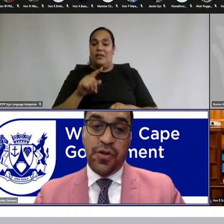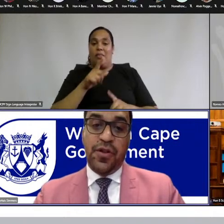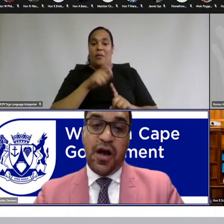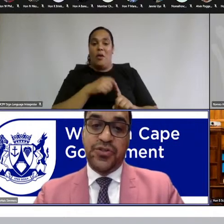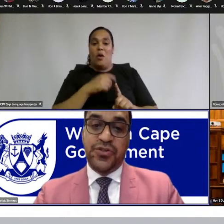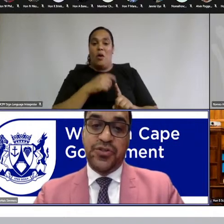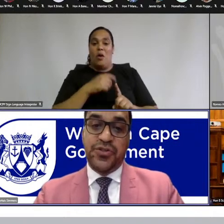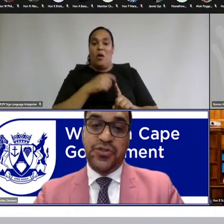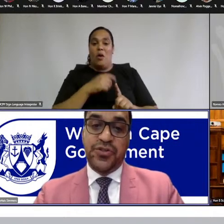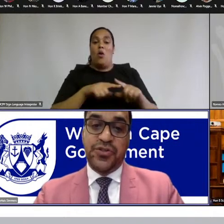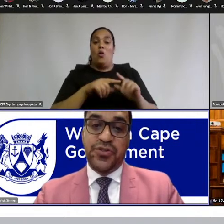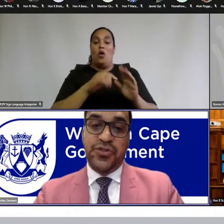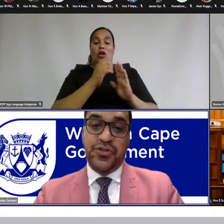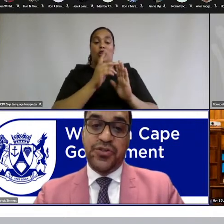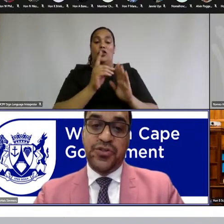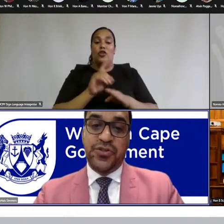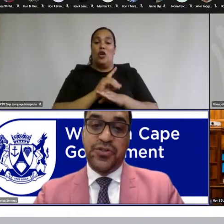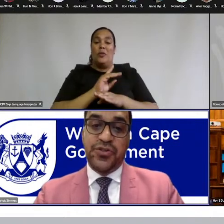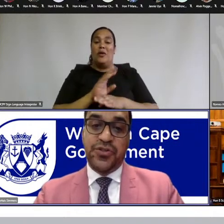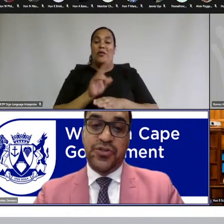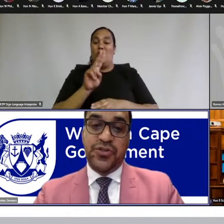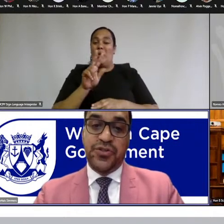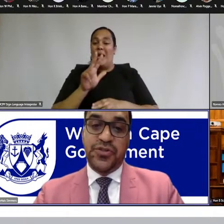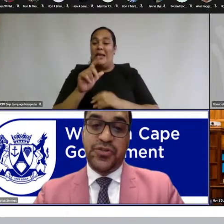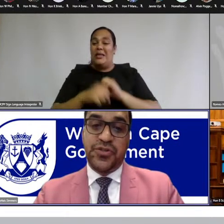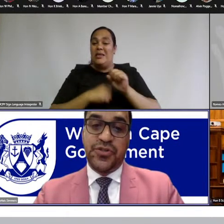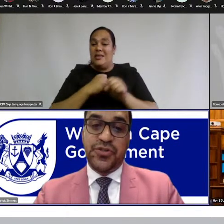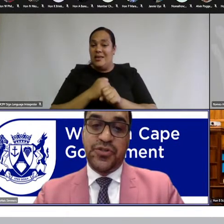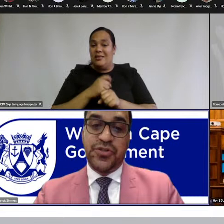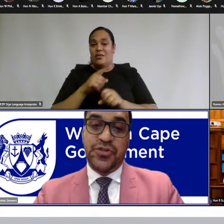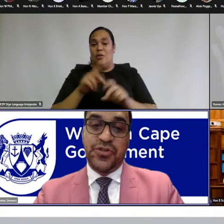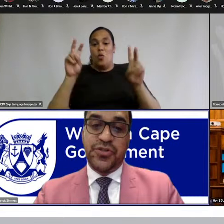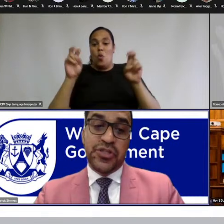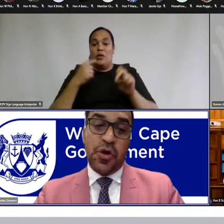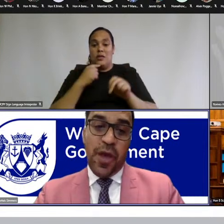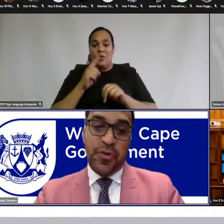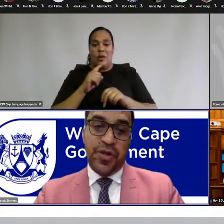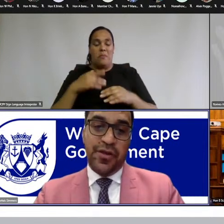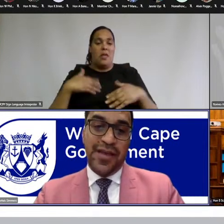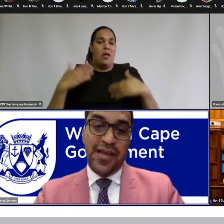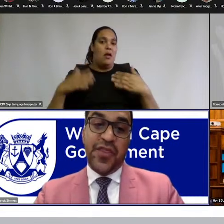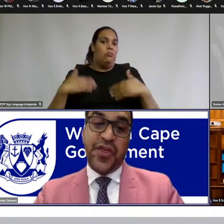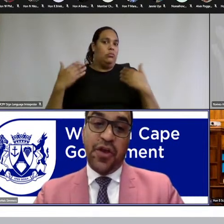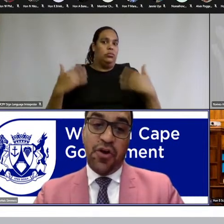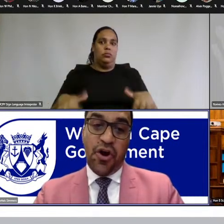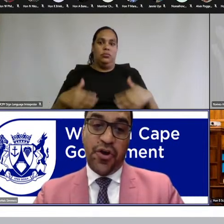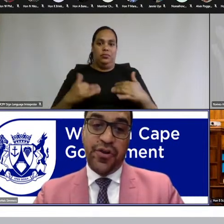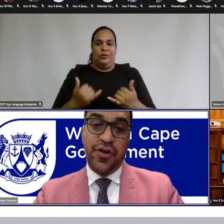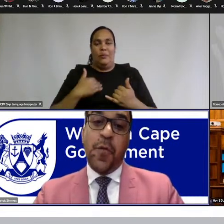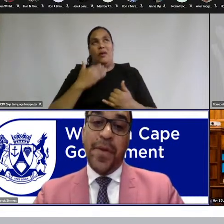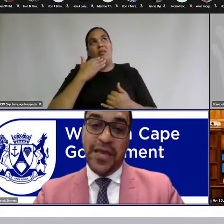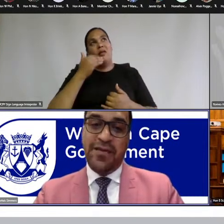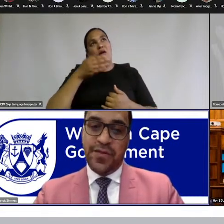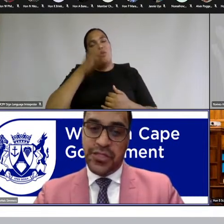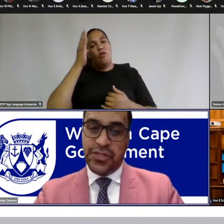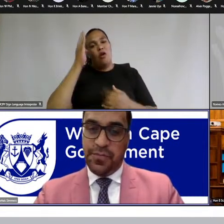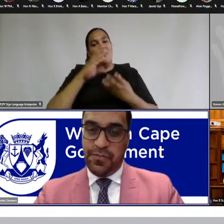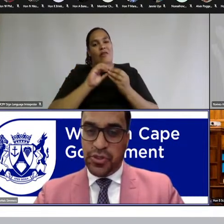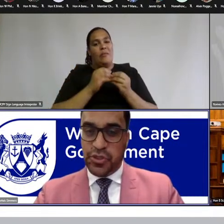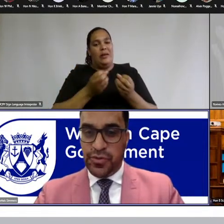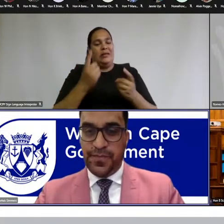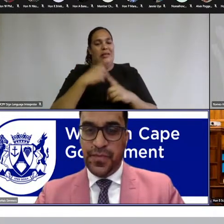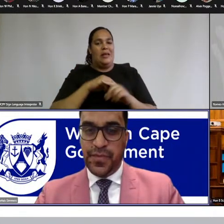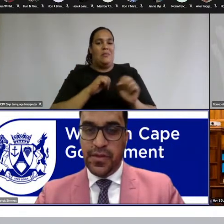the local housing demand database for 28 years, said, and I quote her, "I am so happy today and I thank God for making this